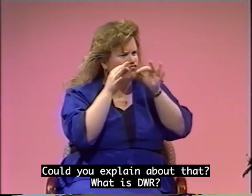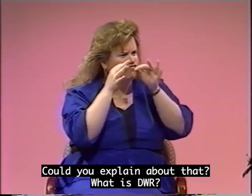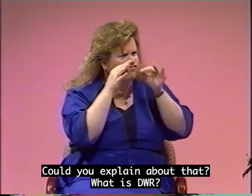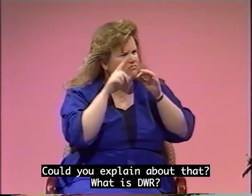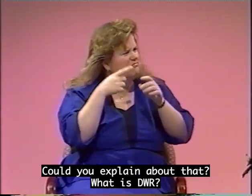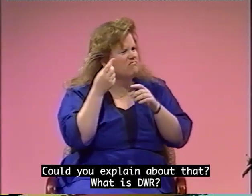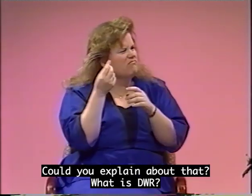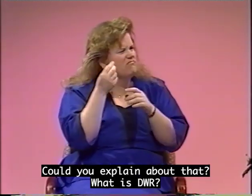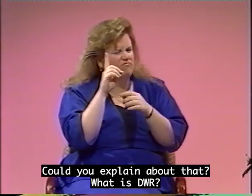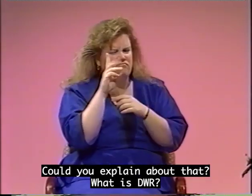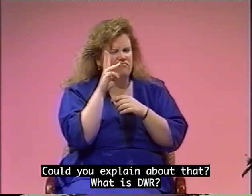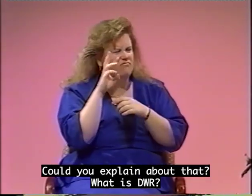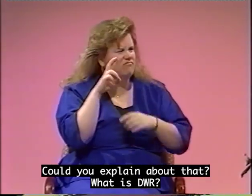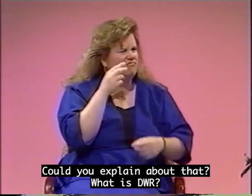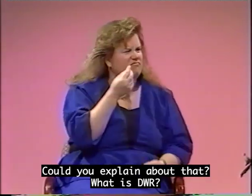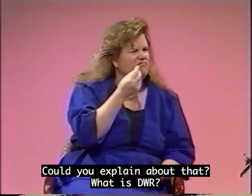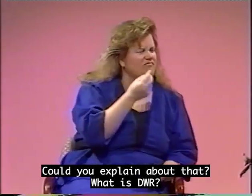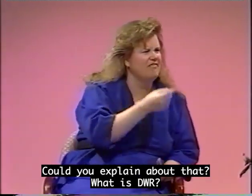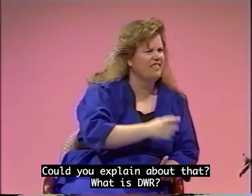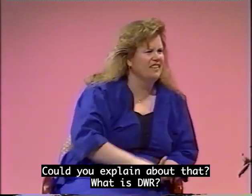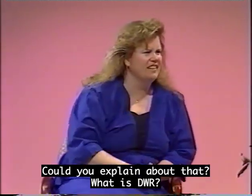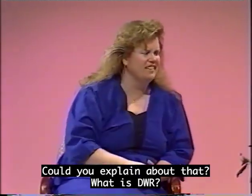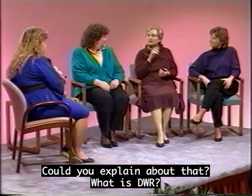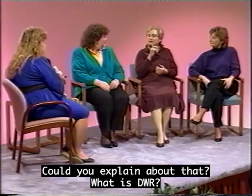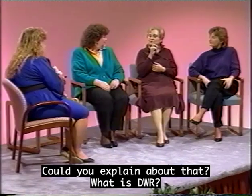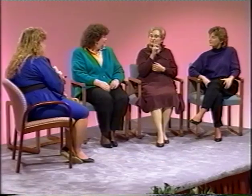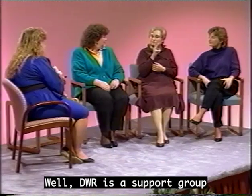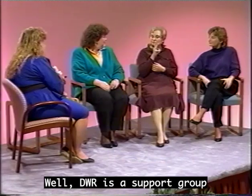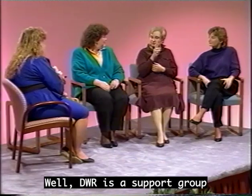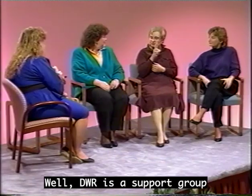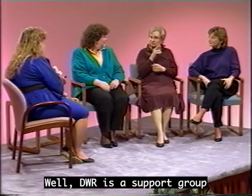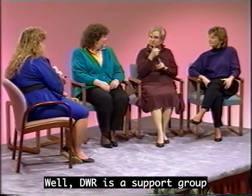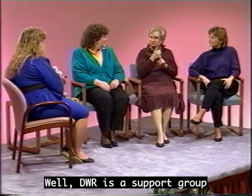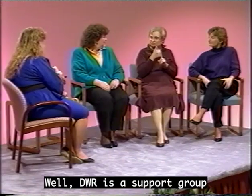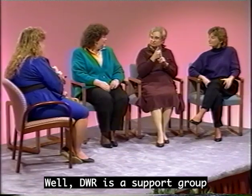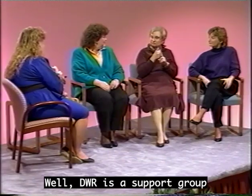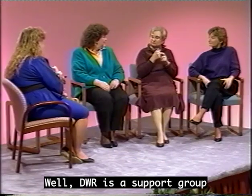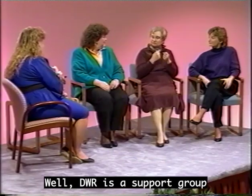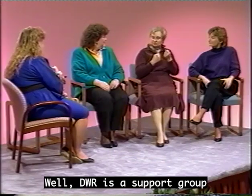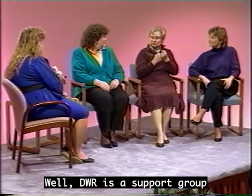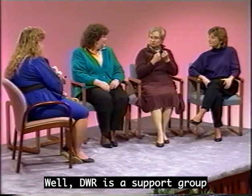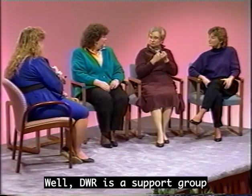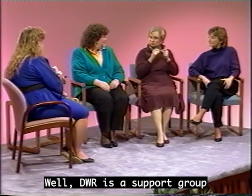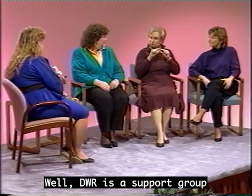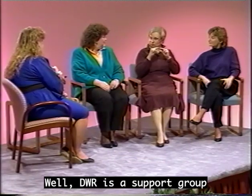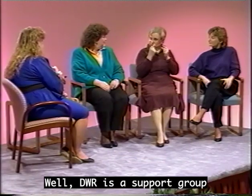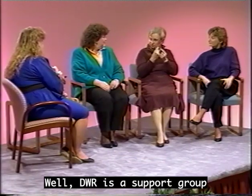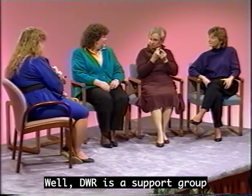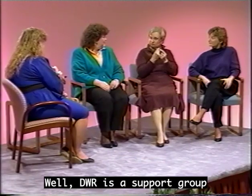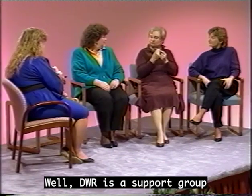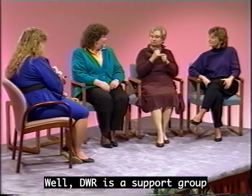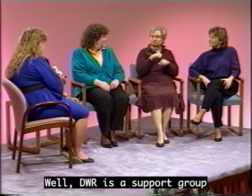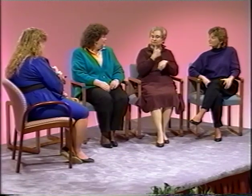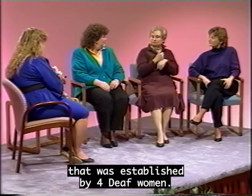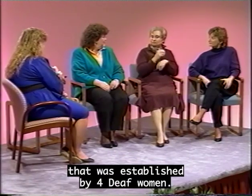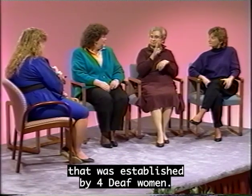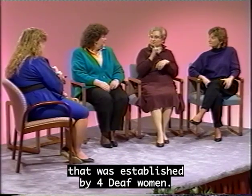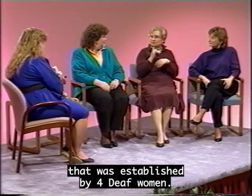Could you explain about that? What is DWR? Well, DWR is a support group that was